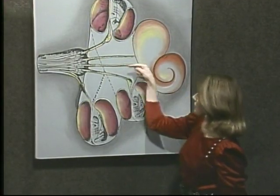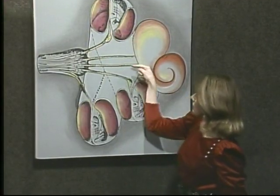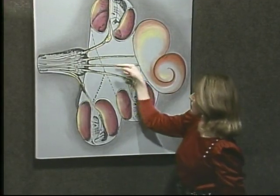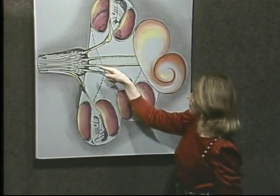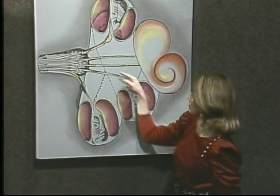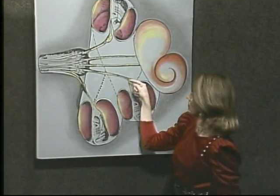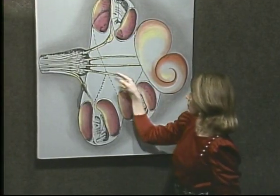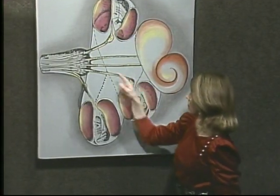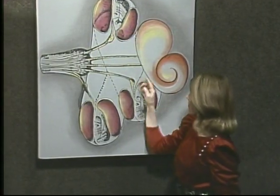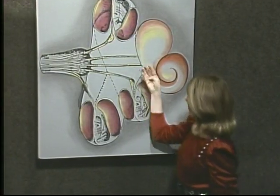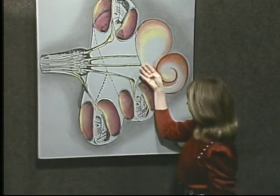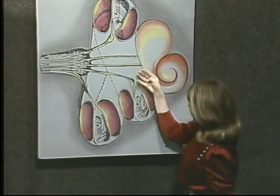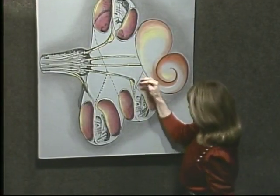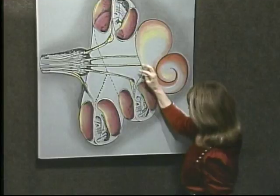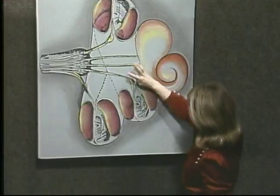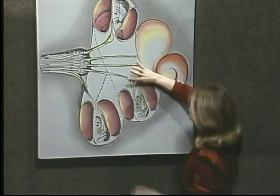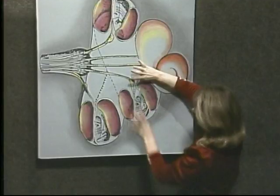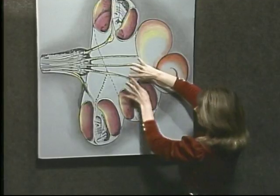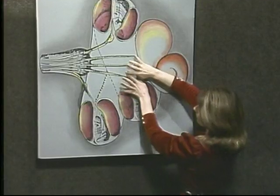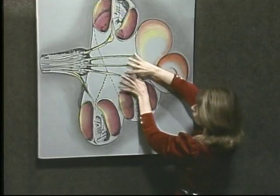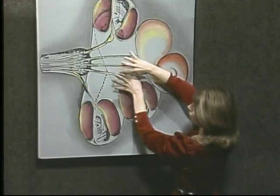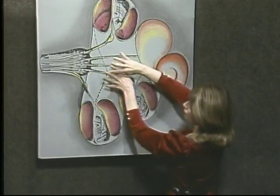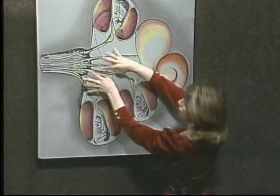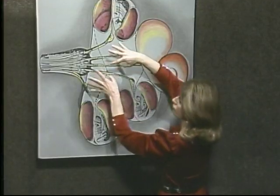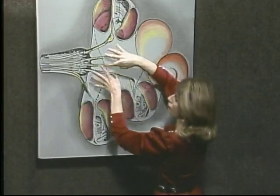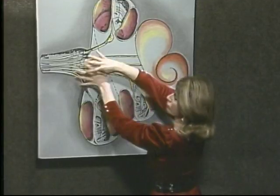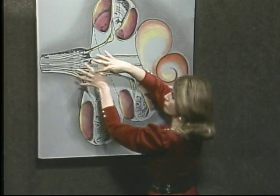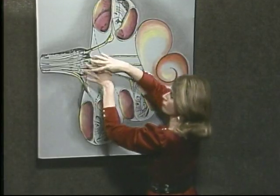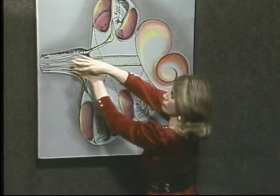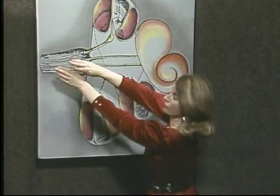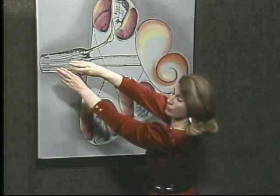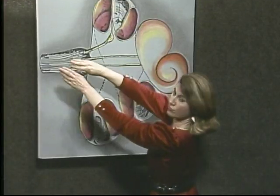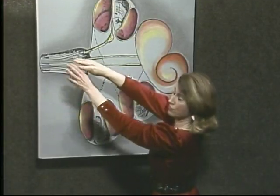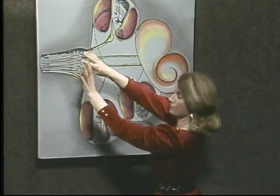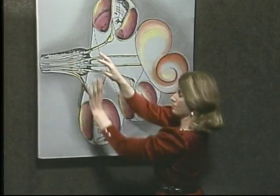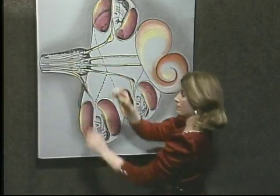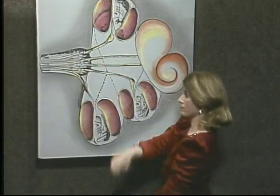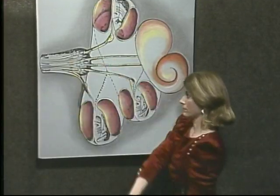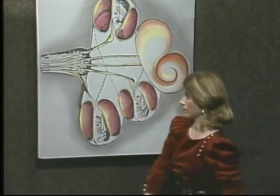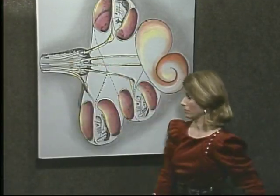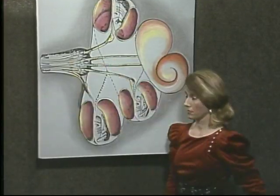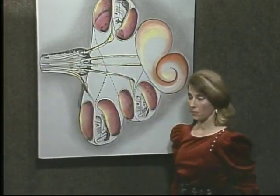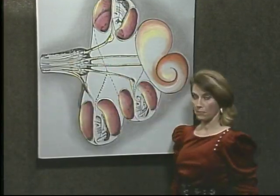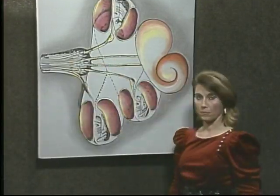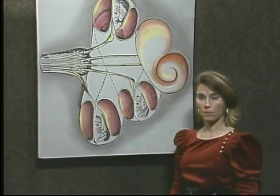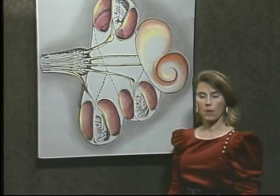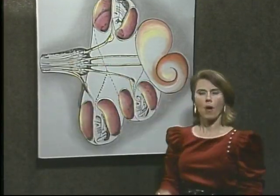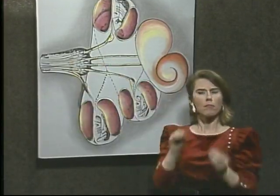The auditory nerve fibers come together in a trunk-like formation comprising the auditory